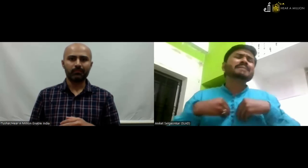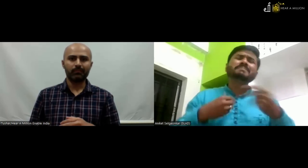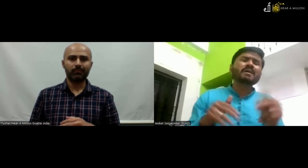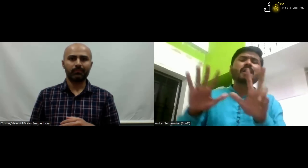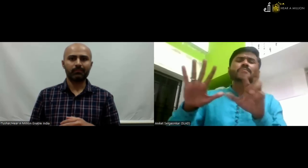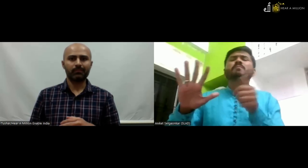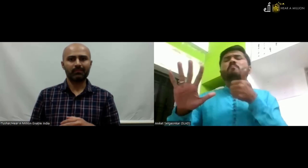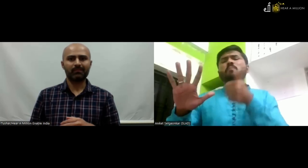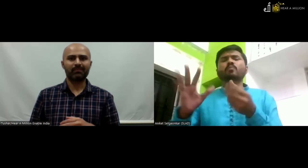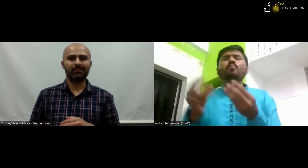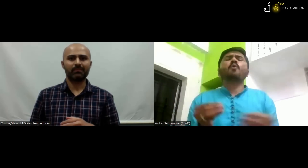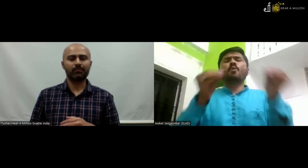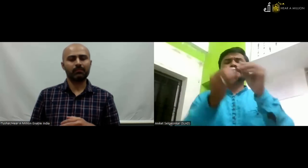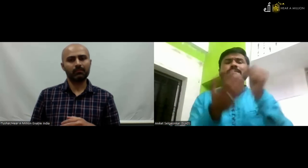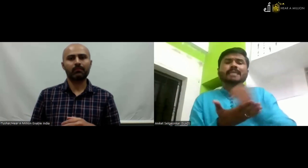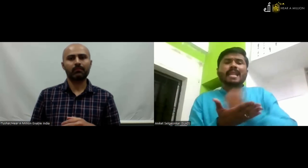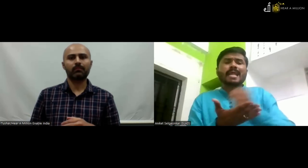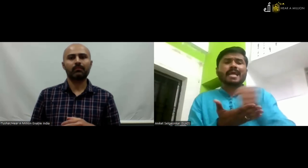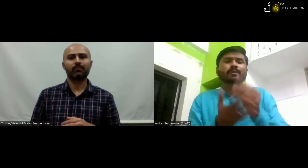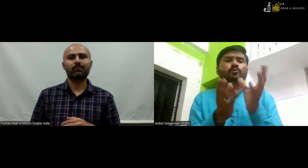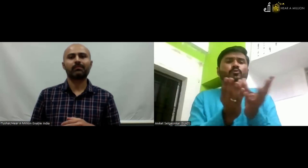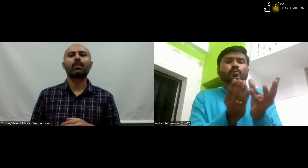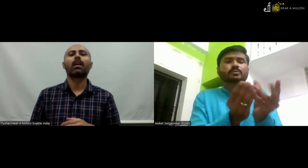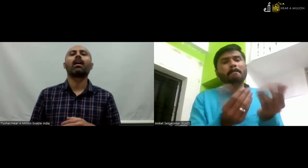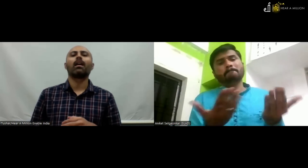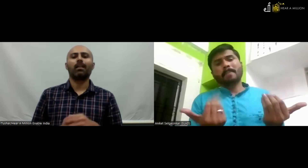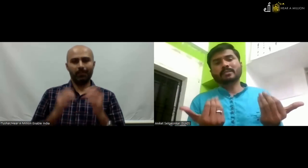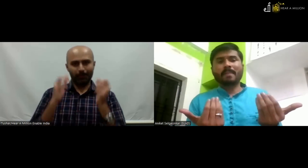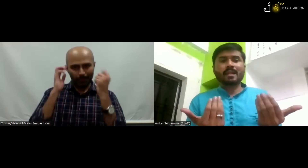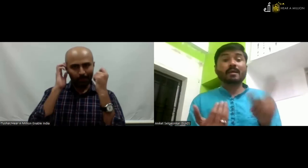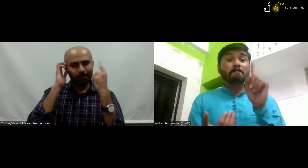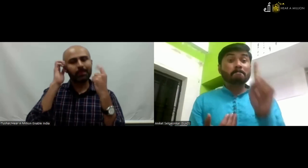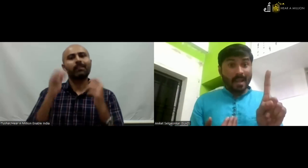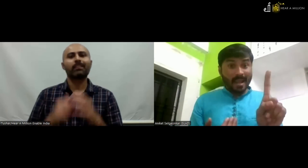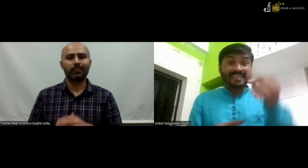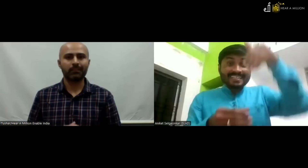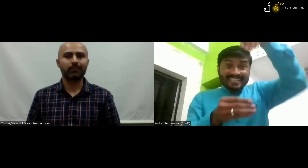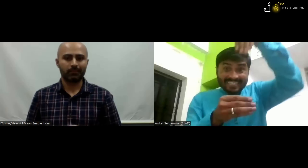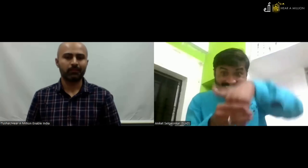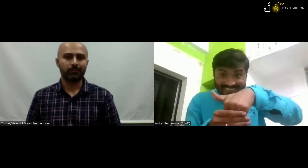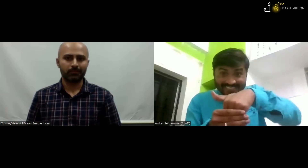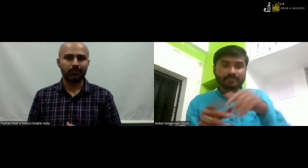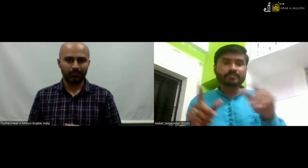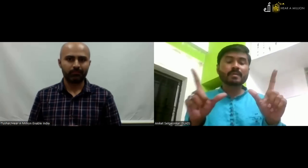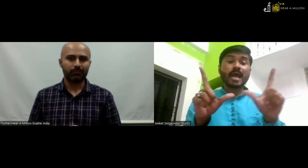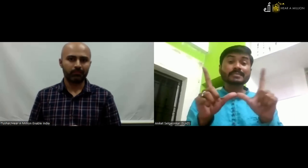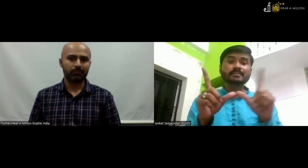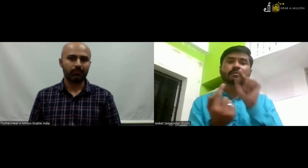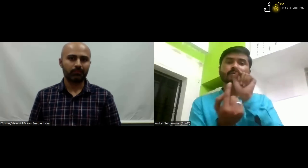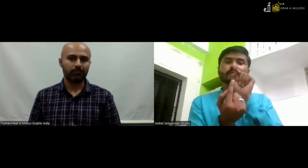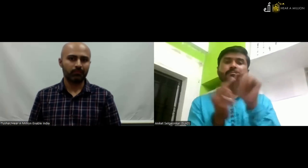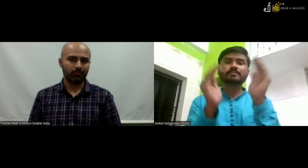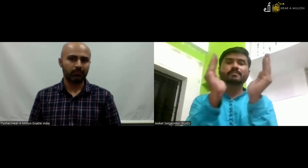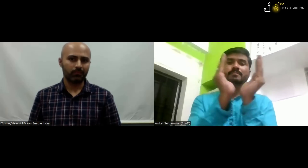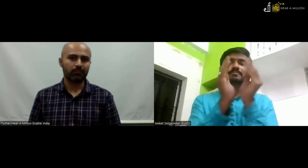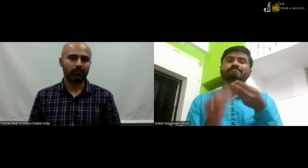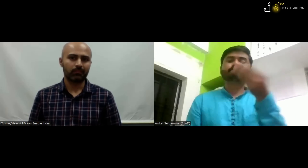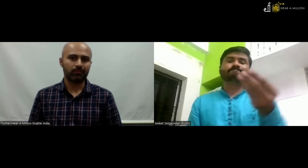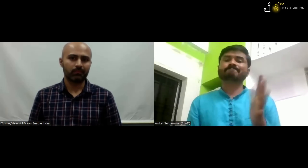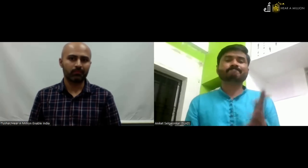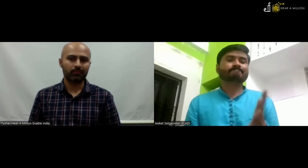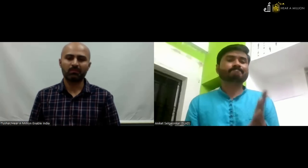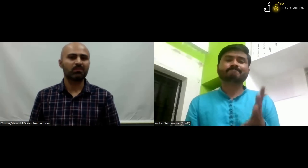complaints got reduced, and now 80 to 100% people, they are getting the license. But still,